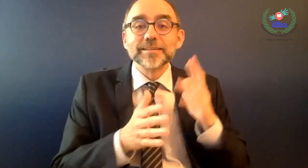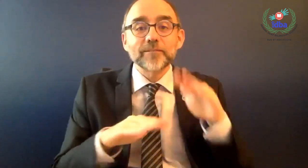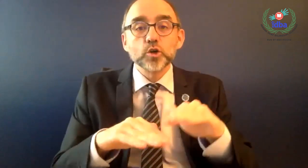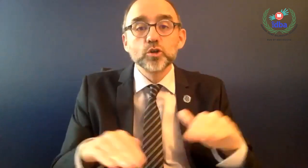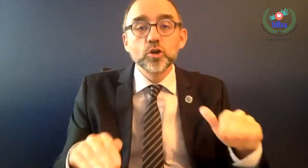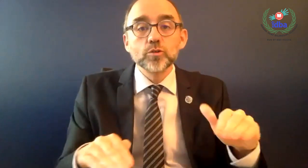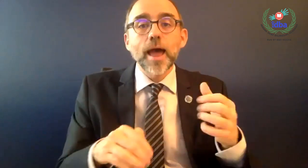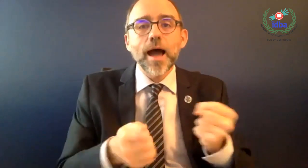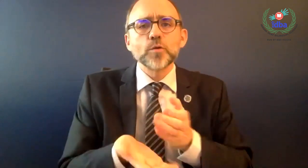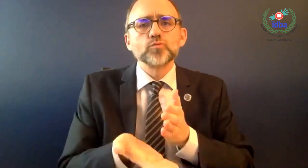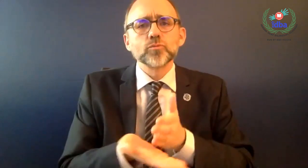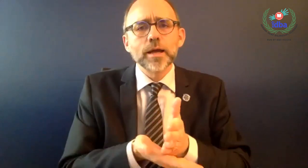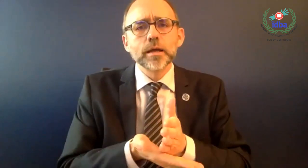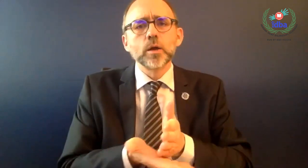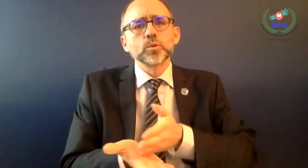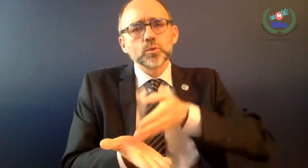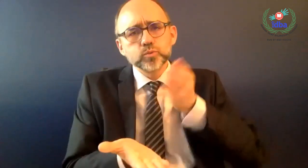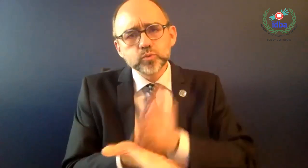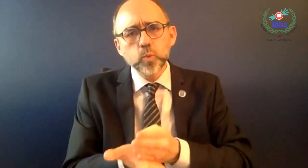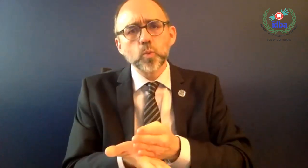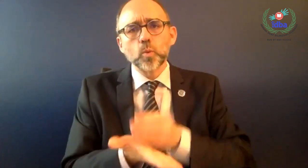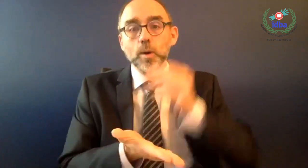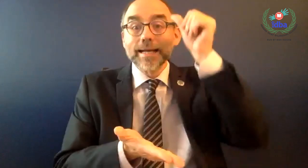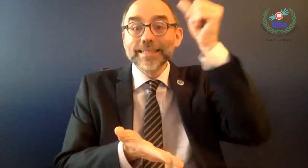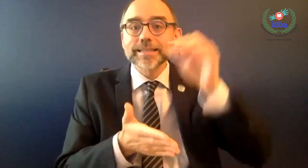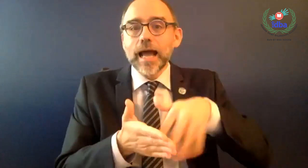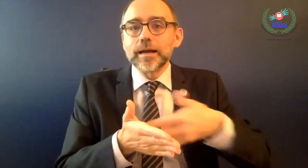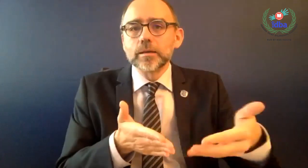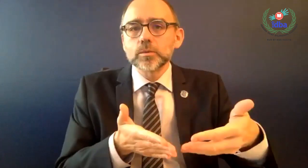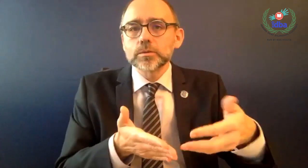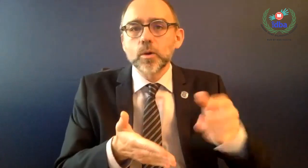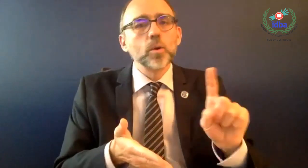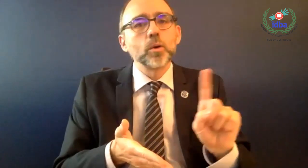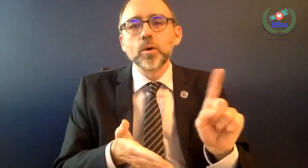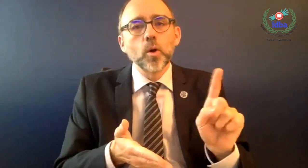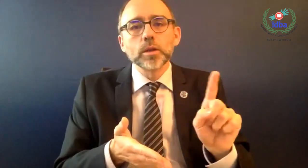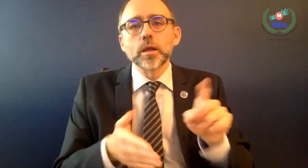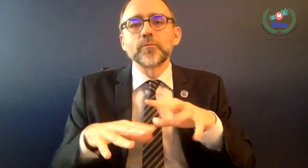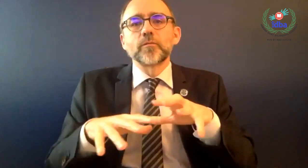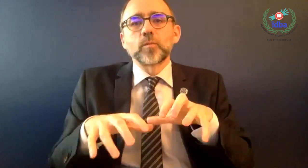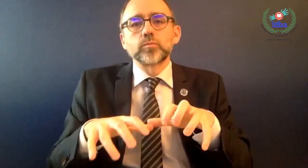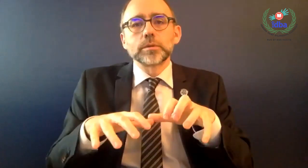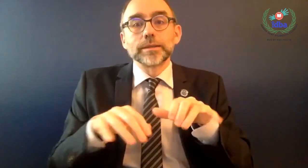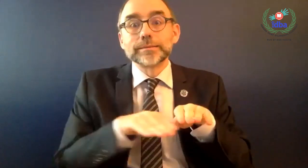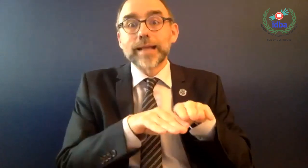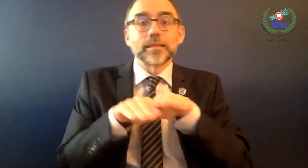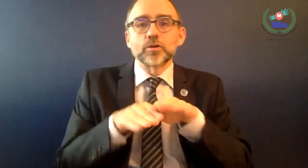You need to learn as it is being used. So Indian Sign Language is not